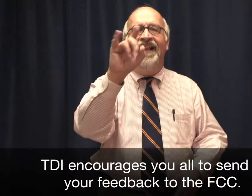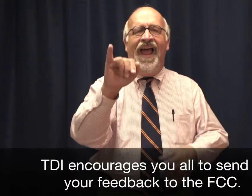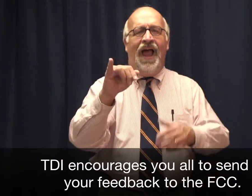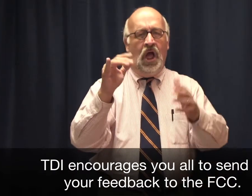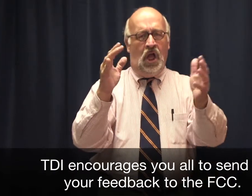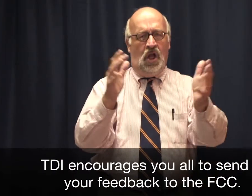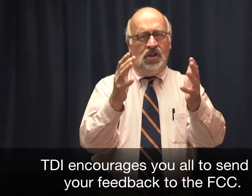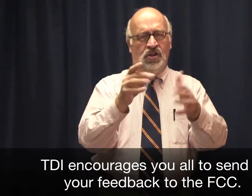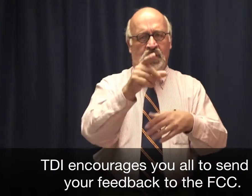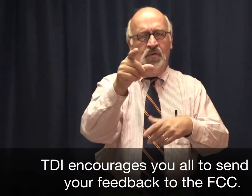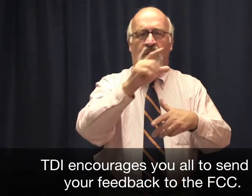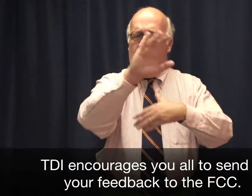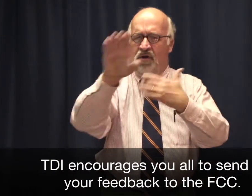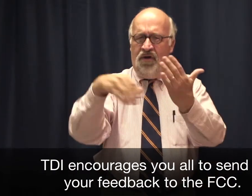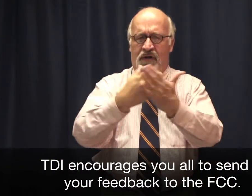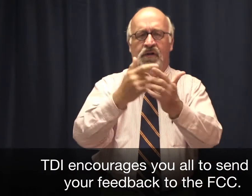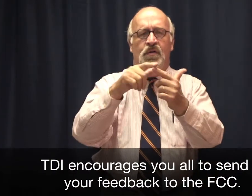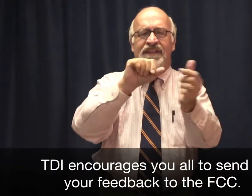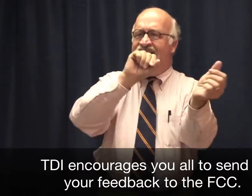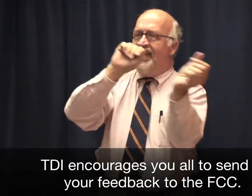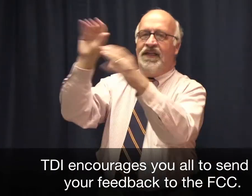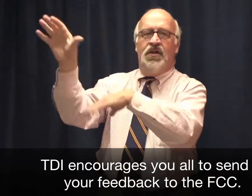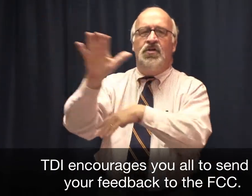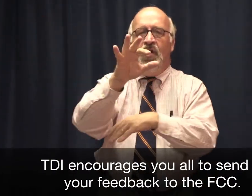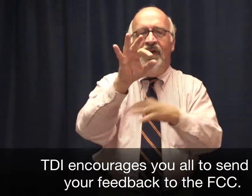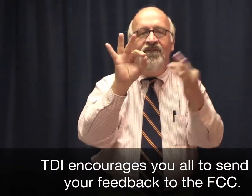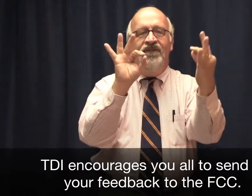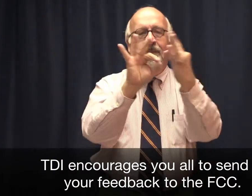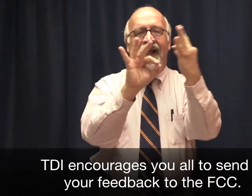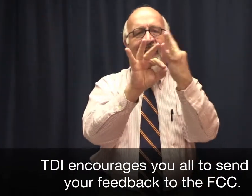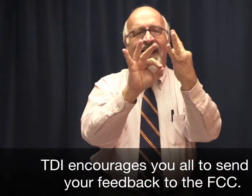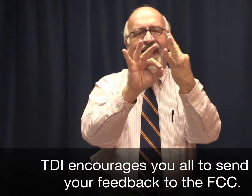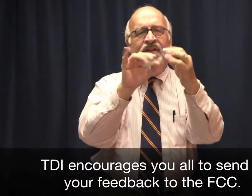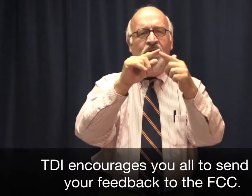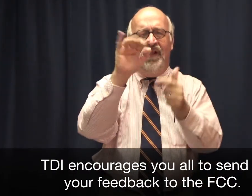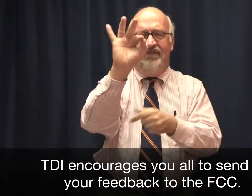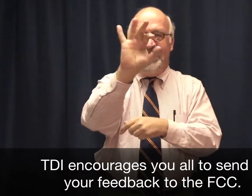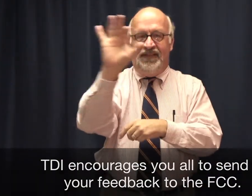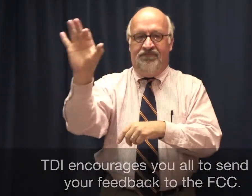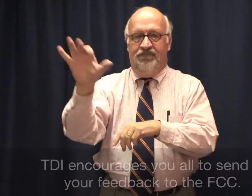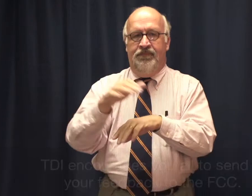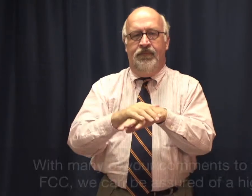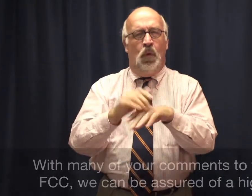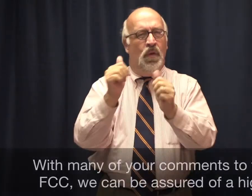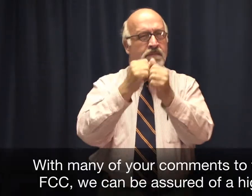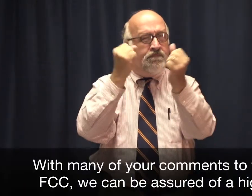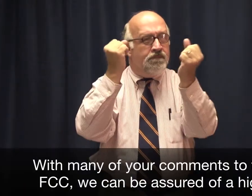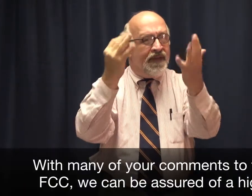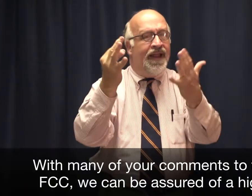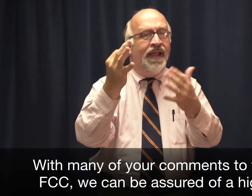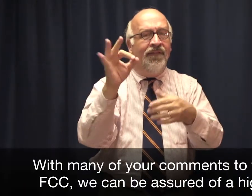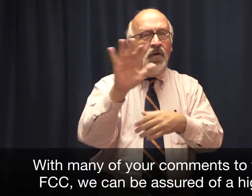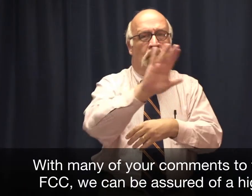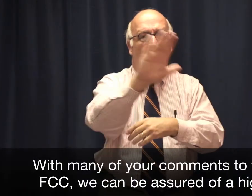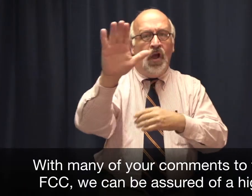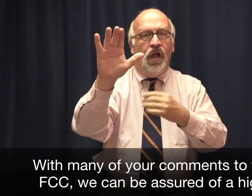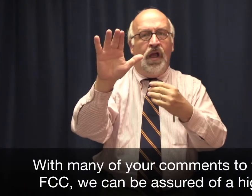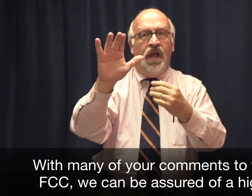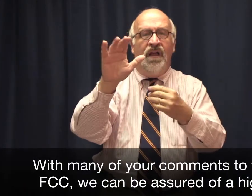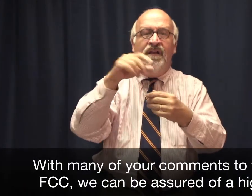TDI encourages you to send in your feedback to the FCC. With many of your comments